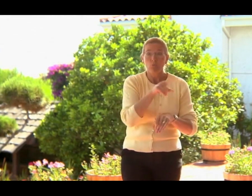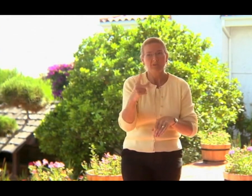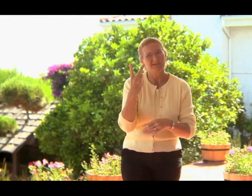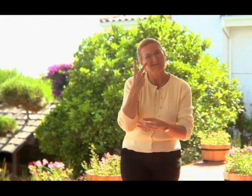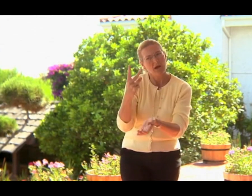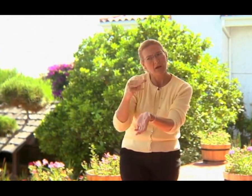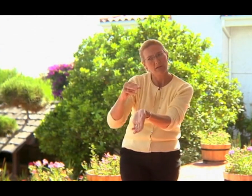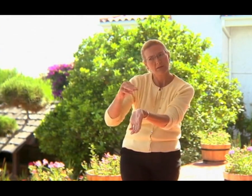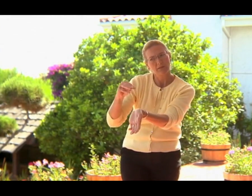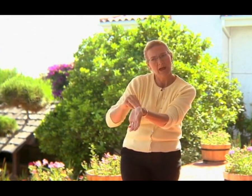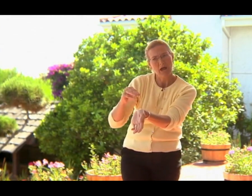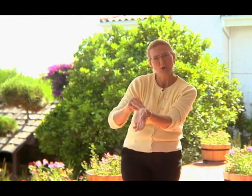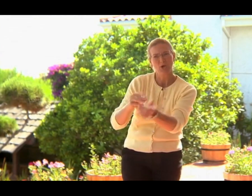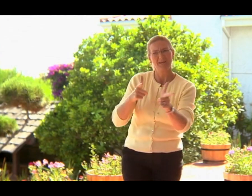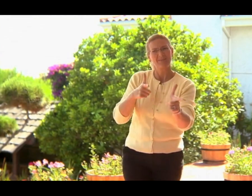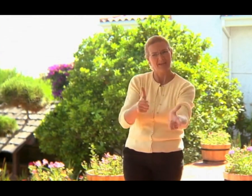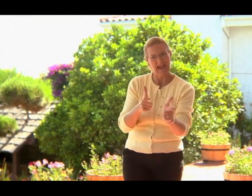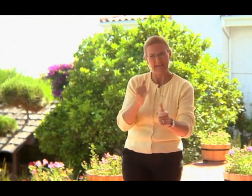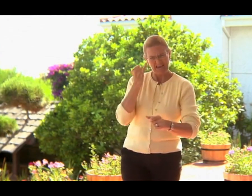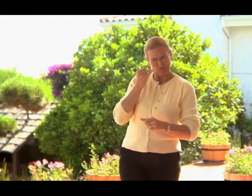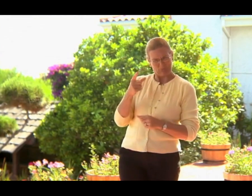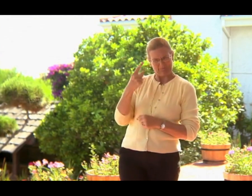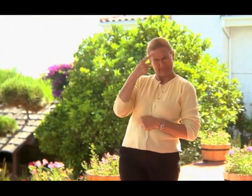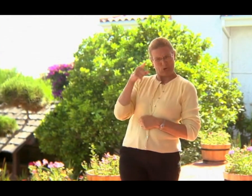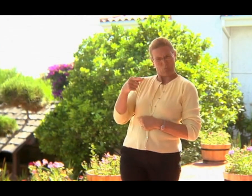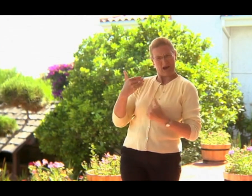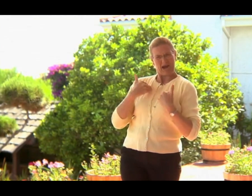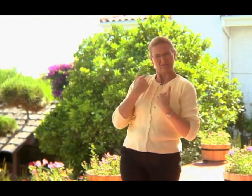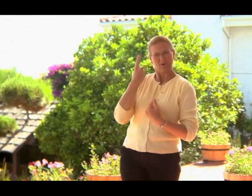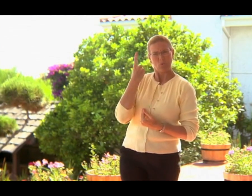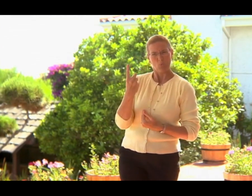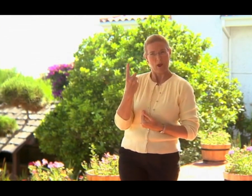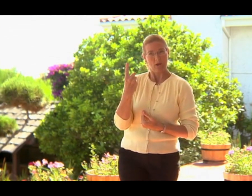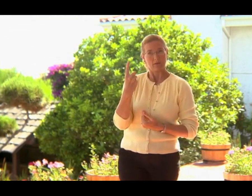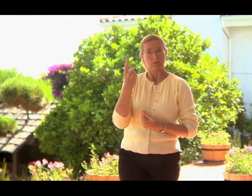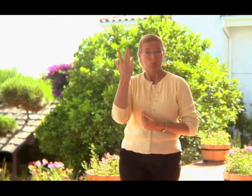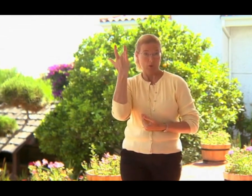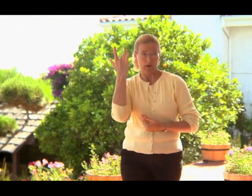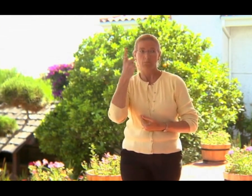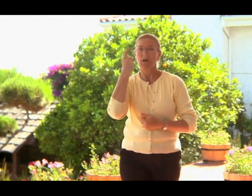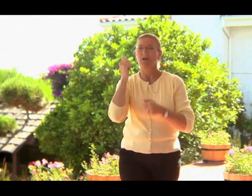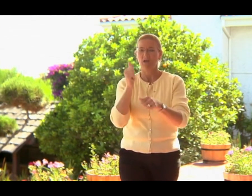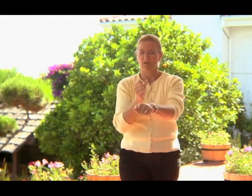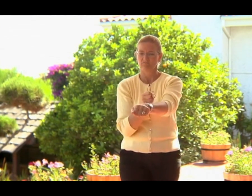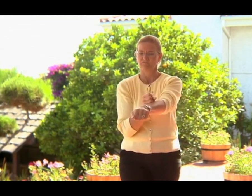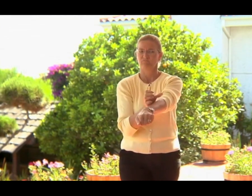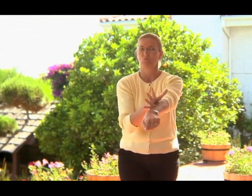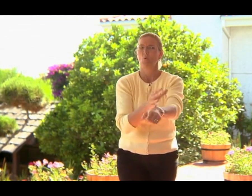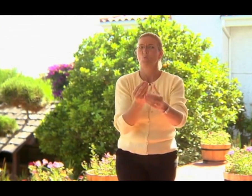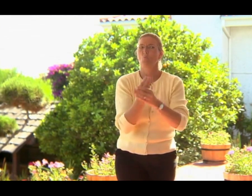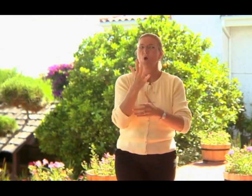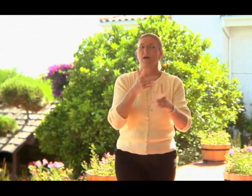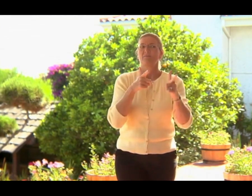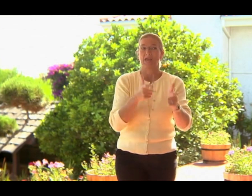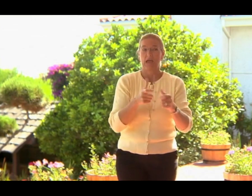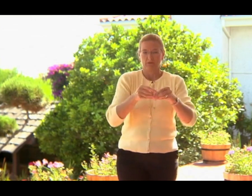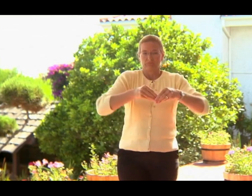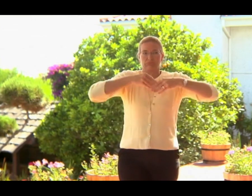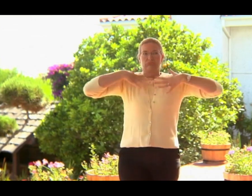Since squamous cell skin cancer can grow fast and spread within your body, it is very important that you see your doctor quickly if you